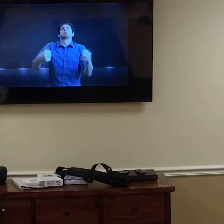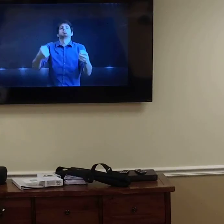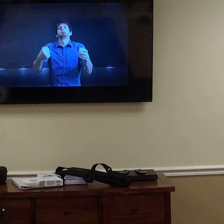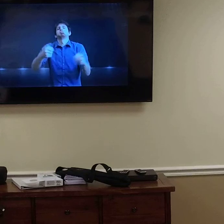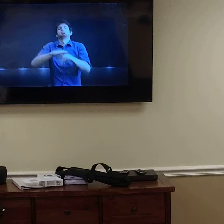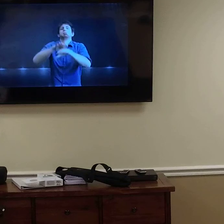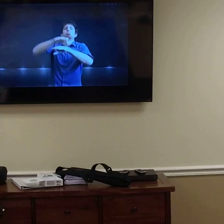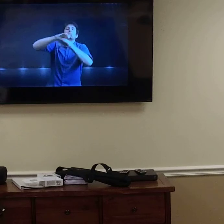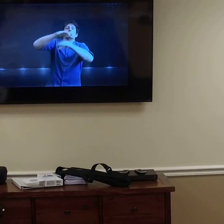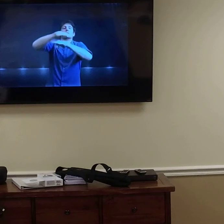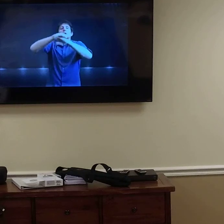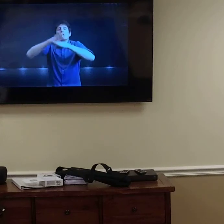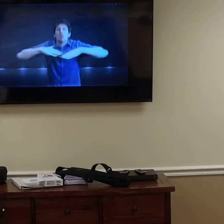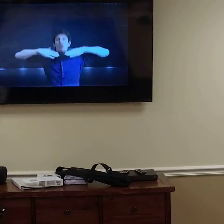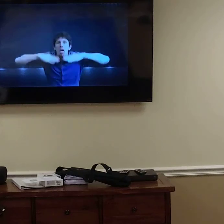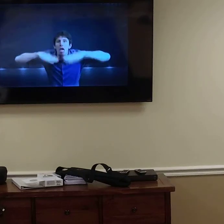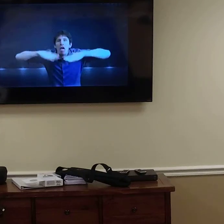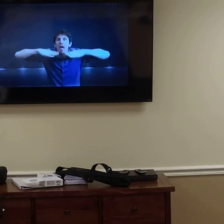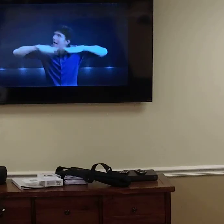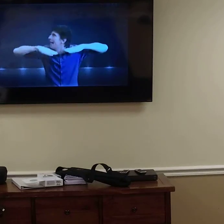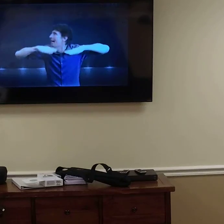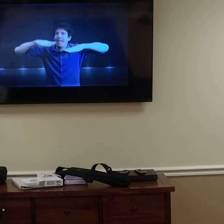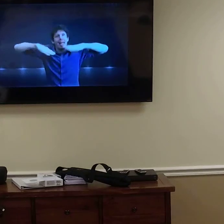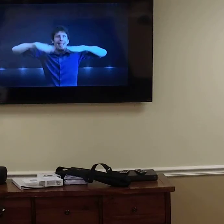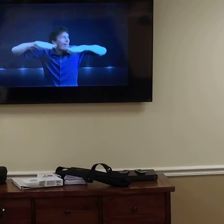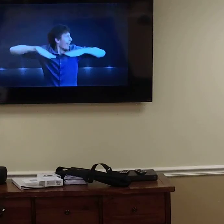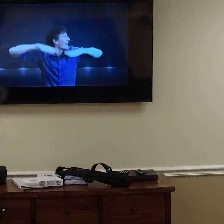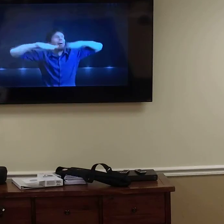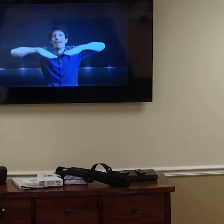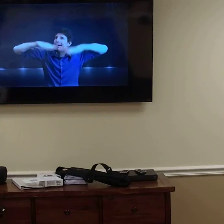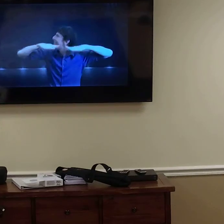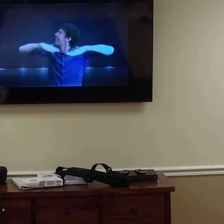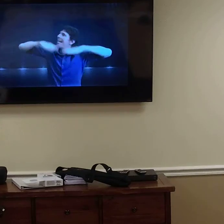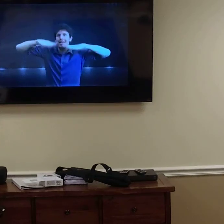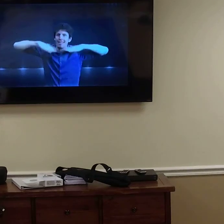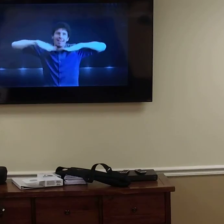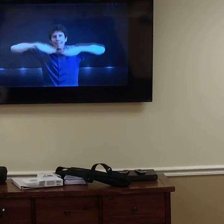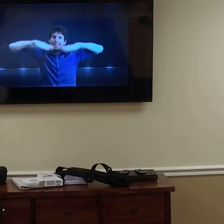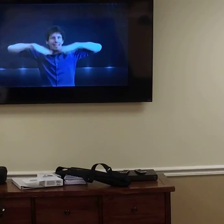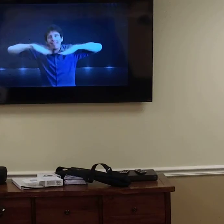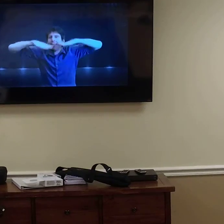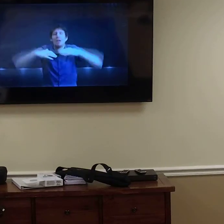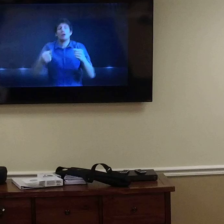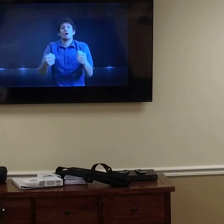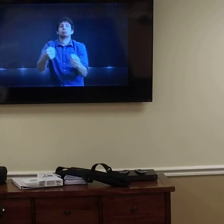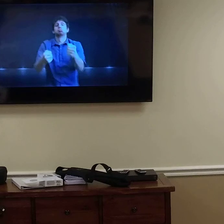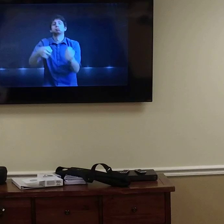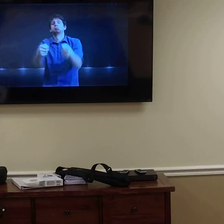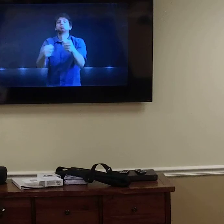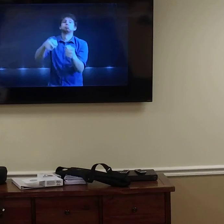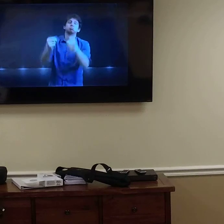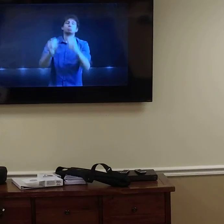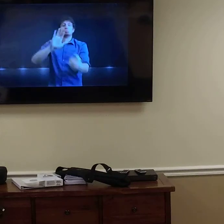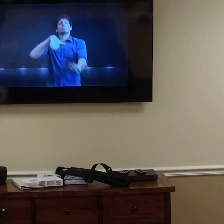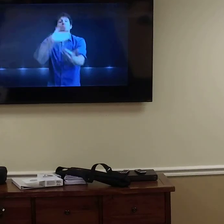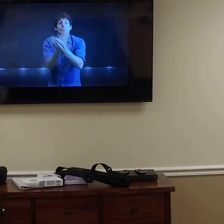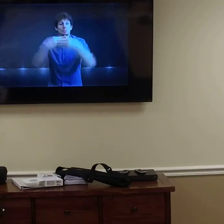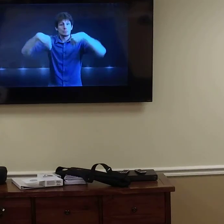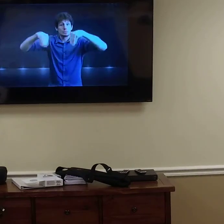car, starts it up, and now they're driving off the farm. That's all the bumpiness. He's just having a great time.